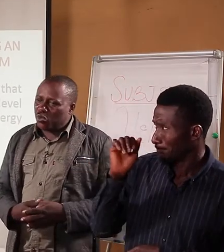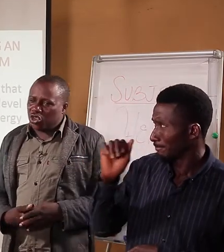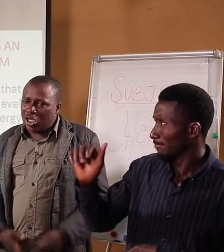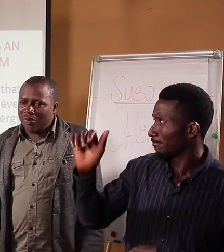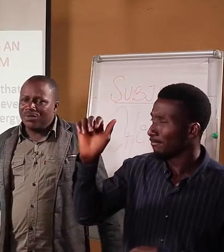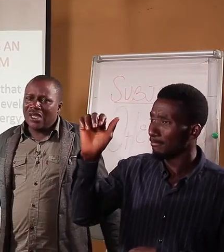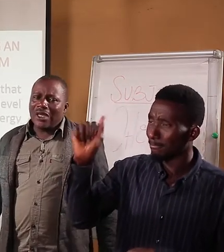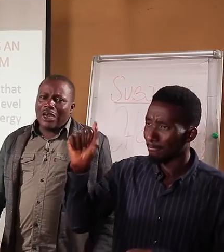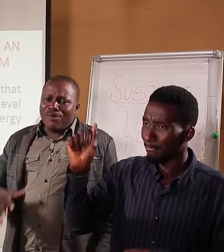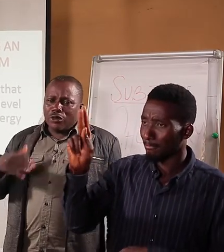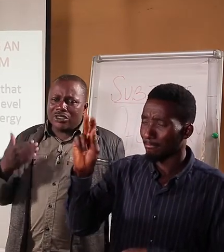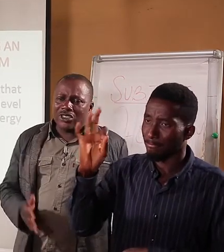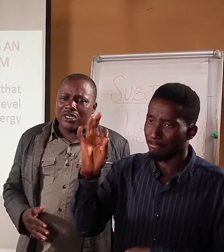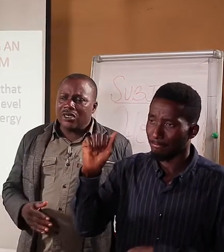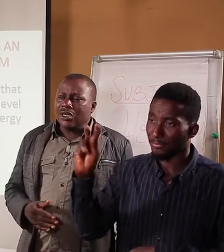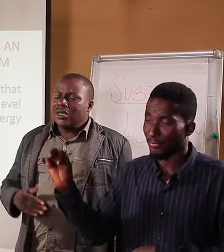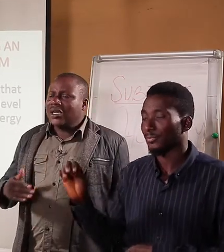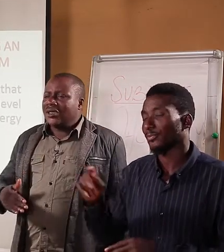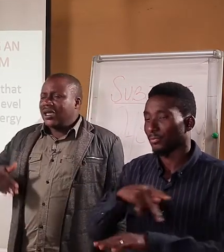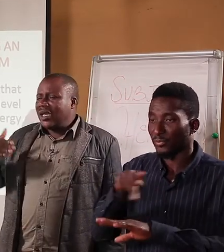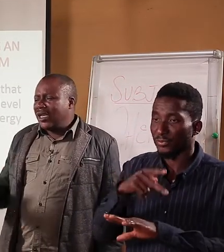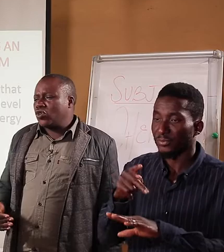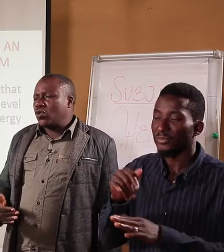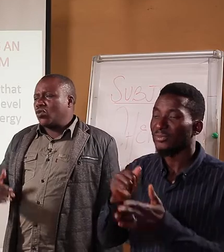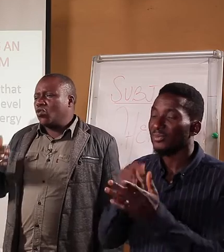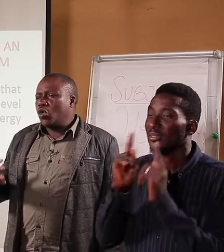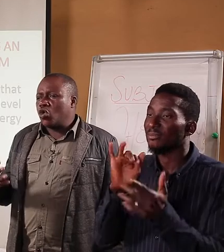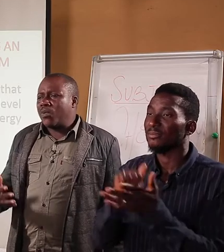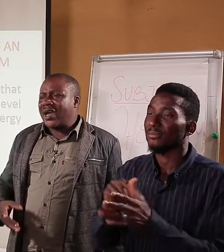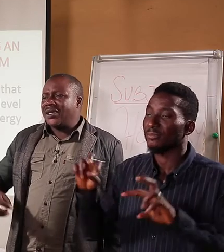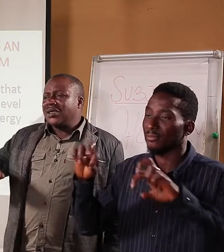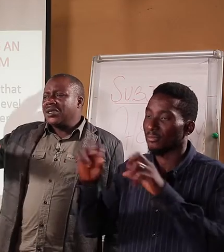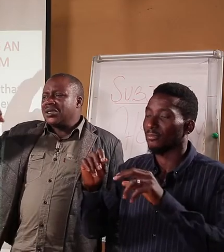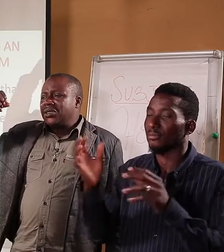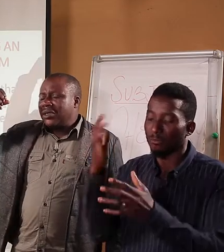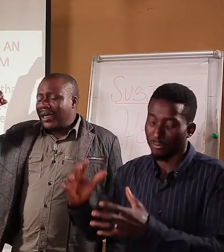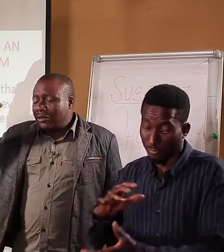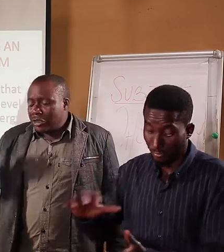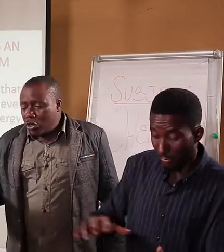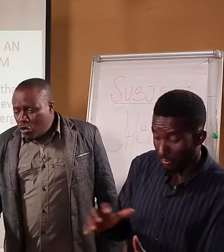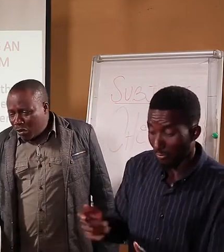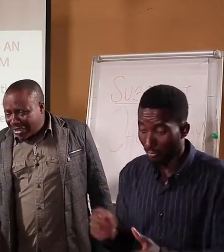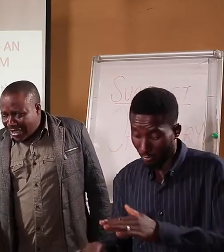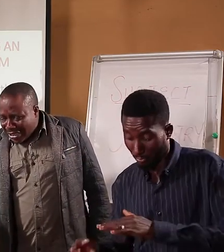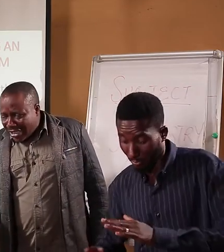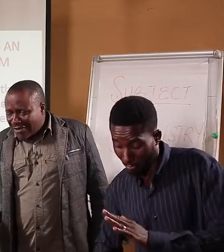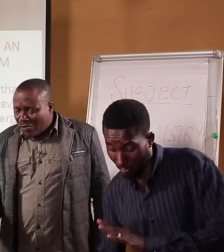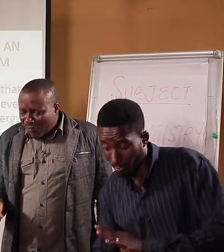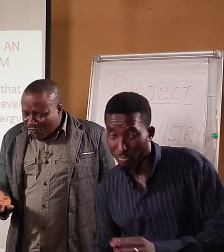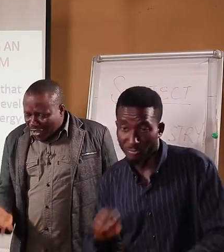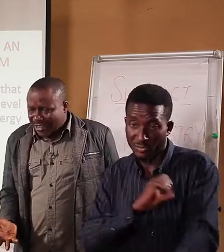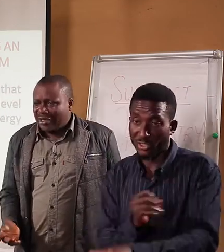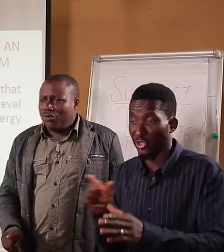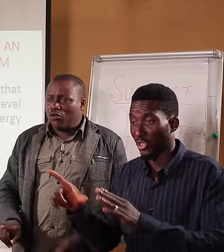Aufbau principle saying? Aufbau is saying that electron will occupy the lowest energy